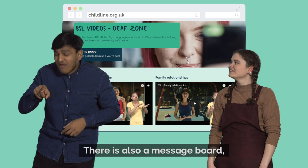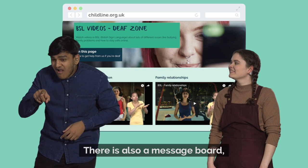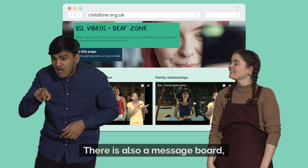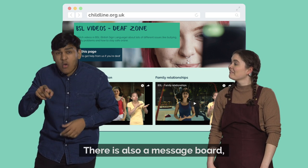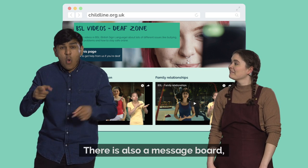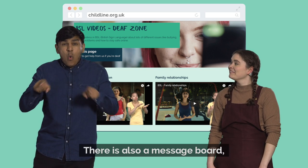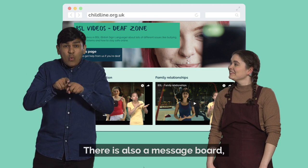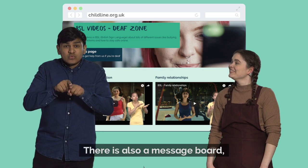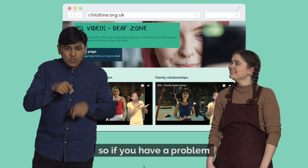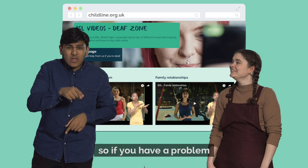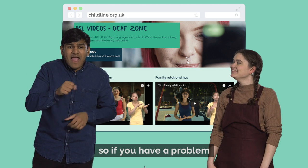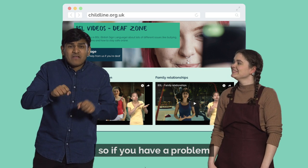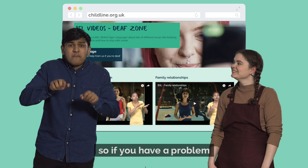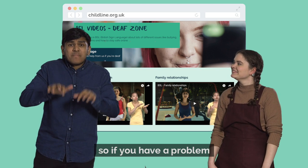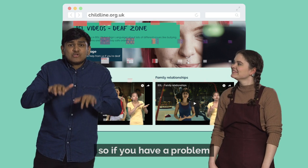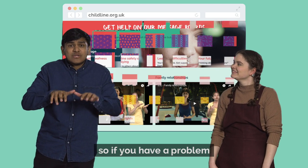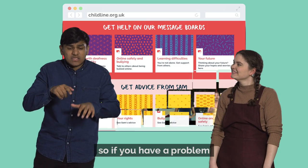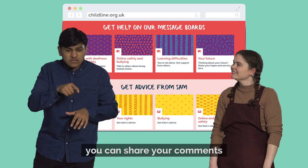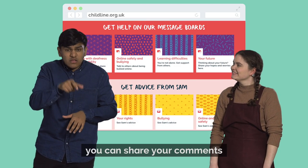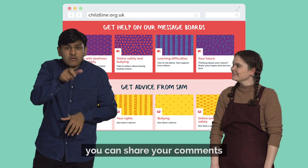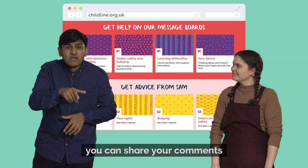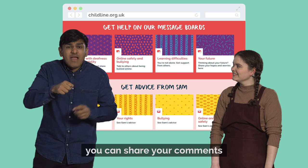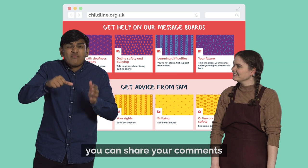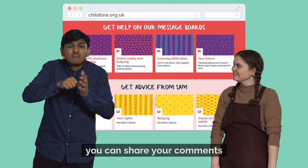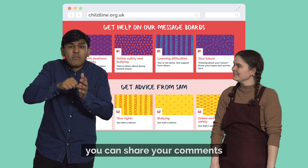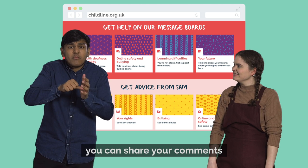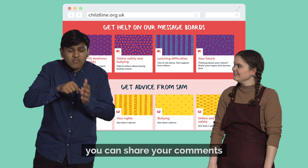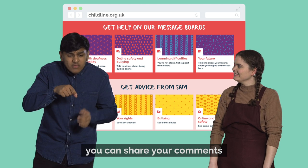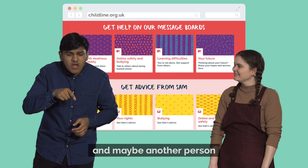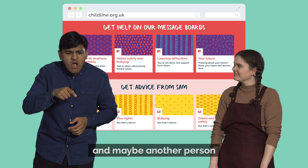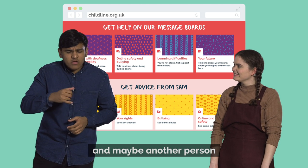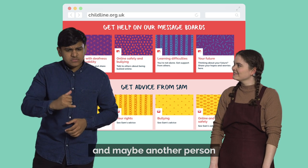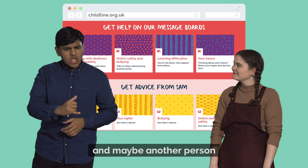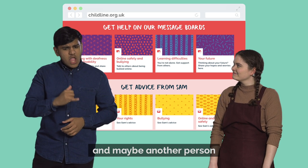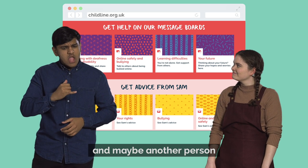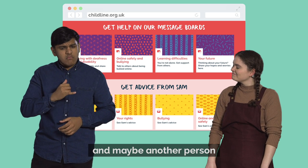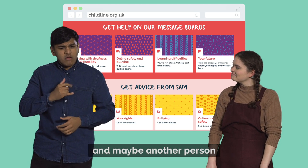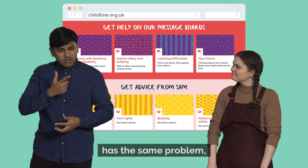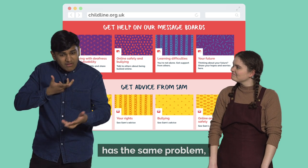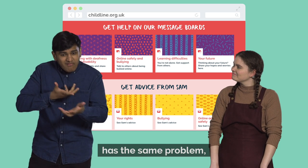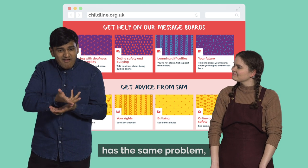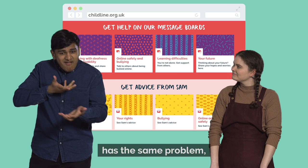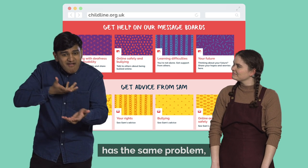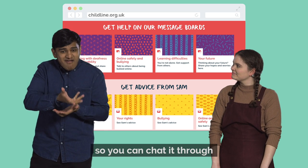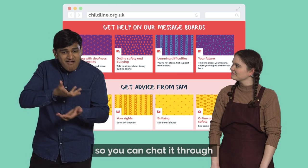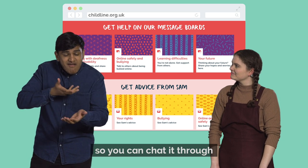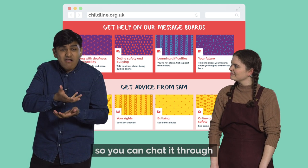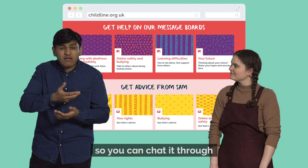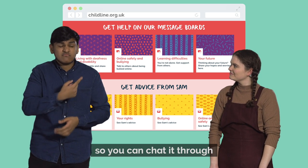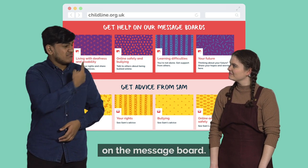a message board, so if you have a problem, you can share your comments, and maybe another person has the same problem, so you can chat it through on the message